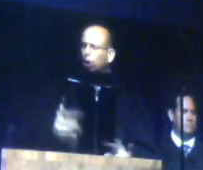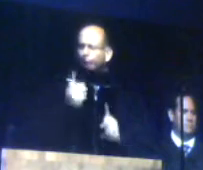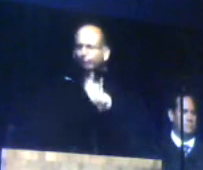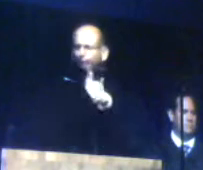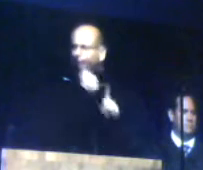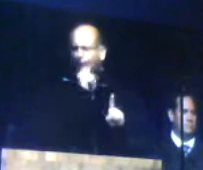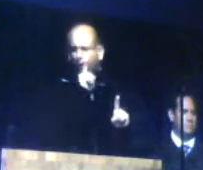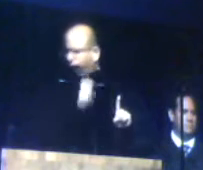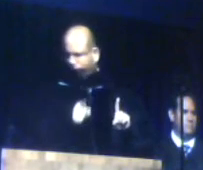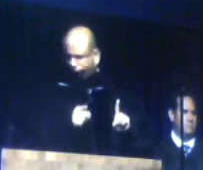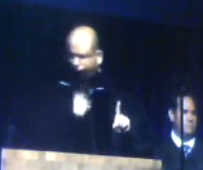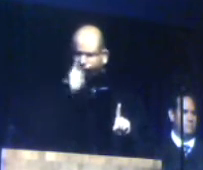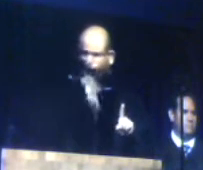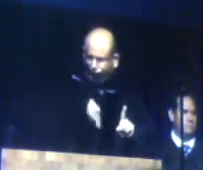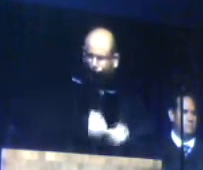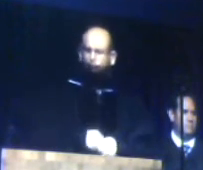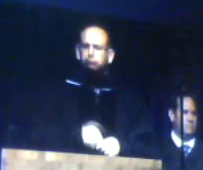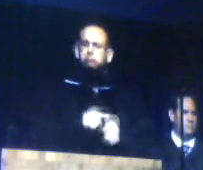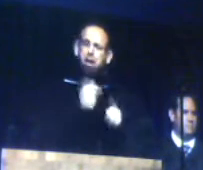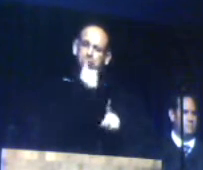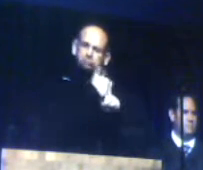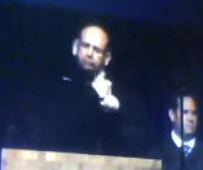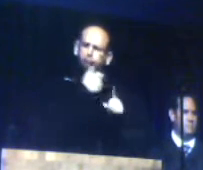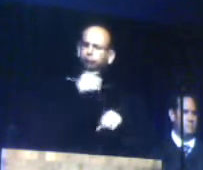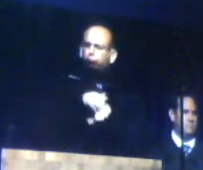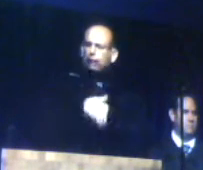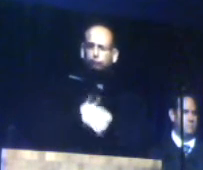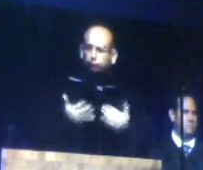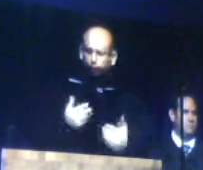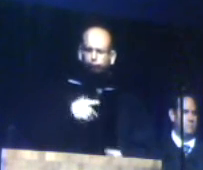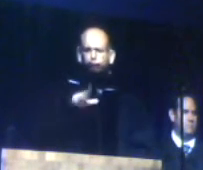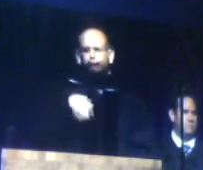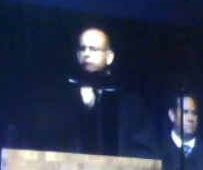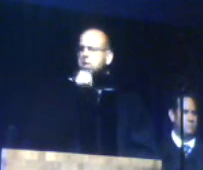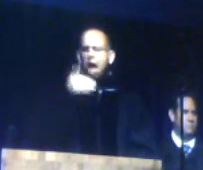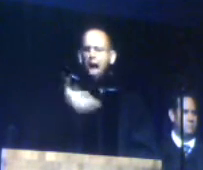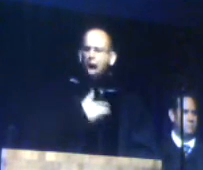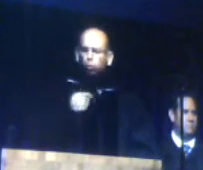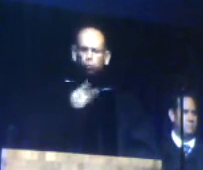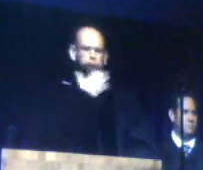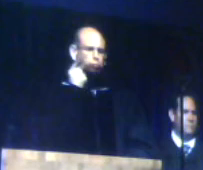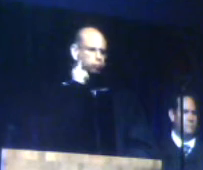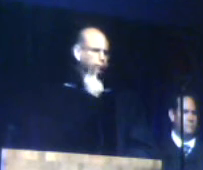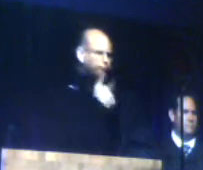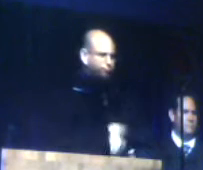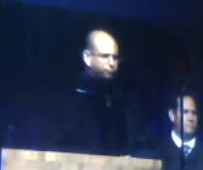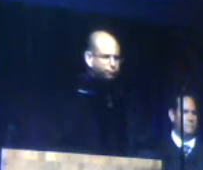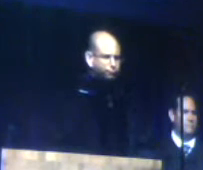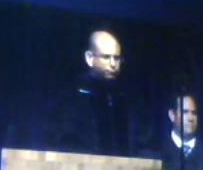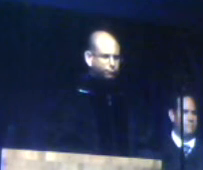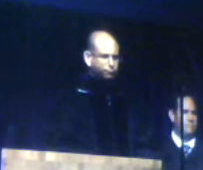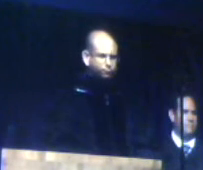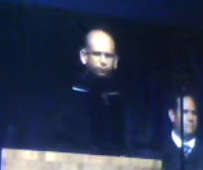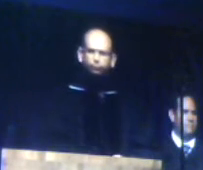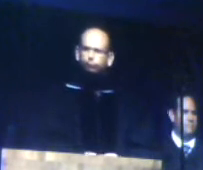The shop owner in this case was not real, he was fake, he was an actor himself, and he was not going to hire the two deaf